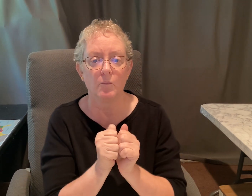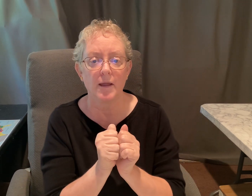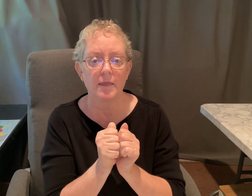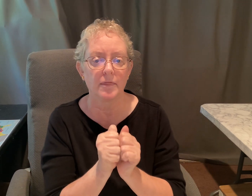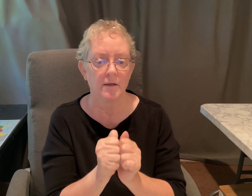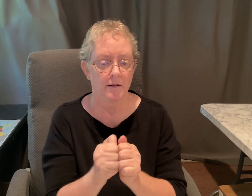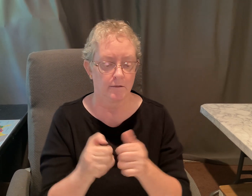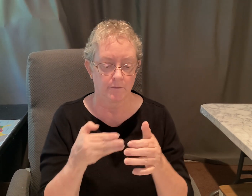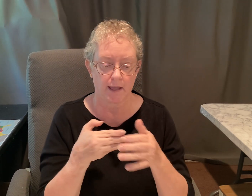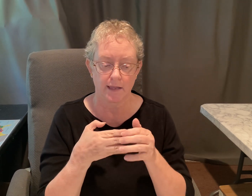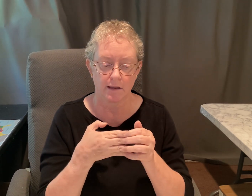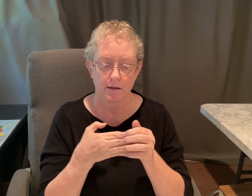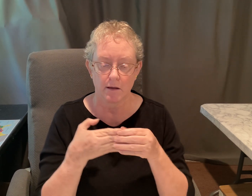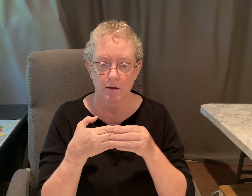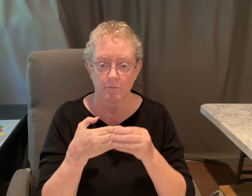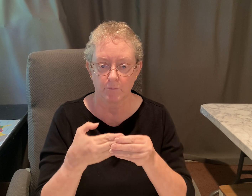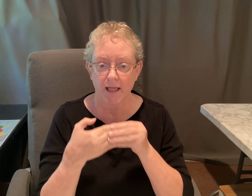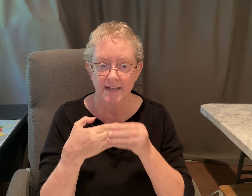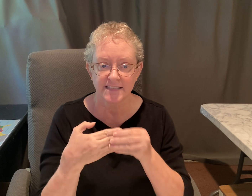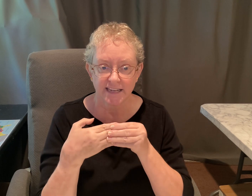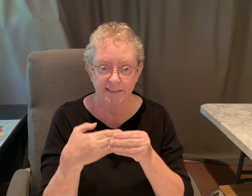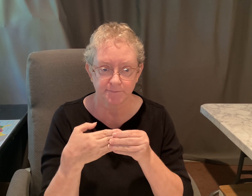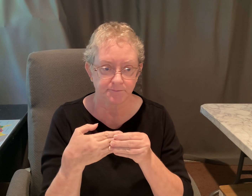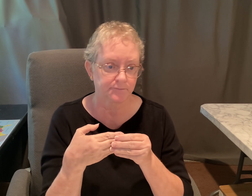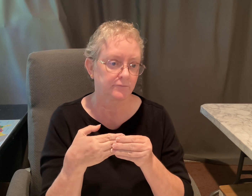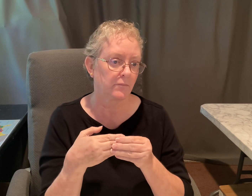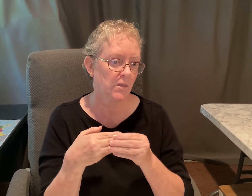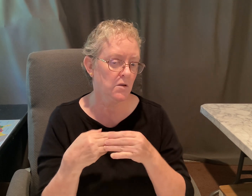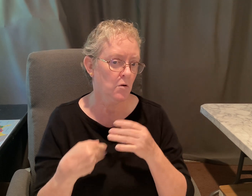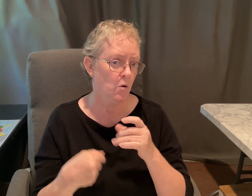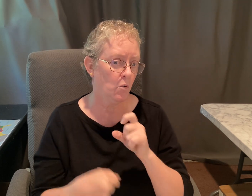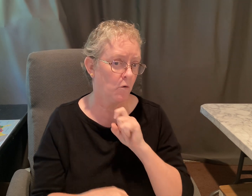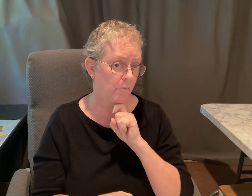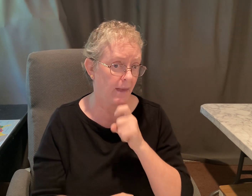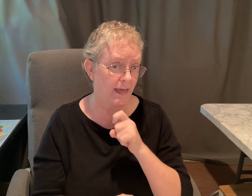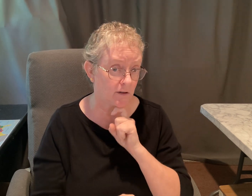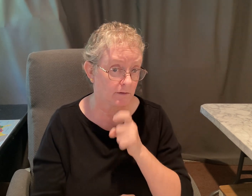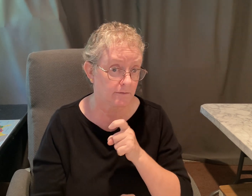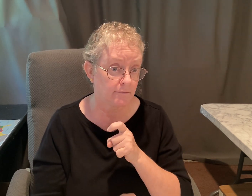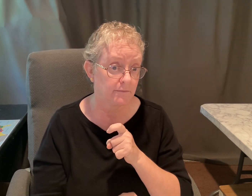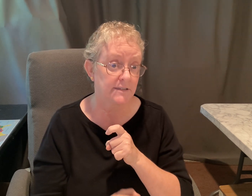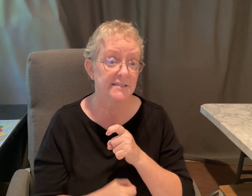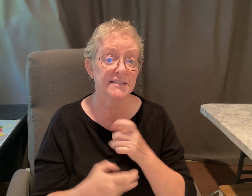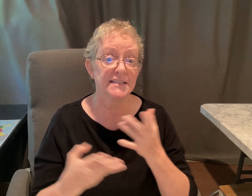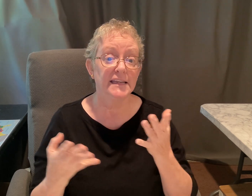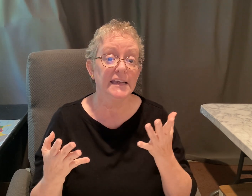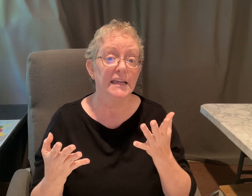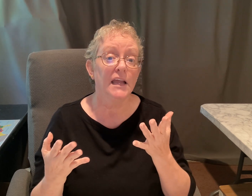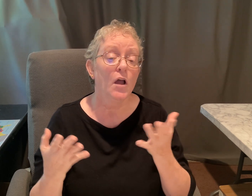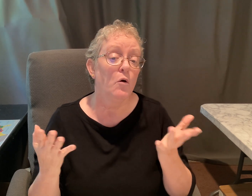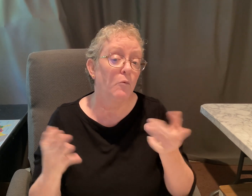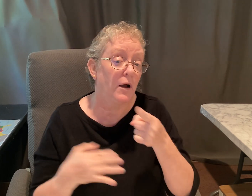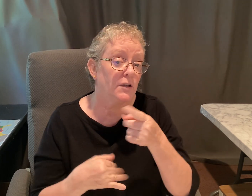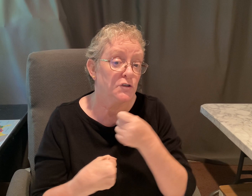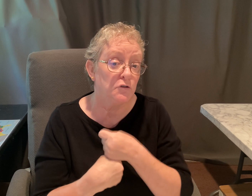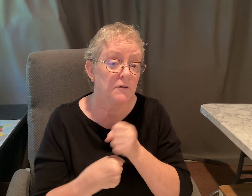with like plastic or metal to see what you can